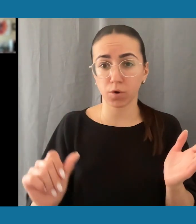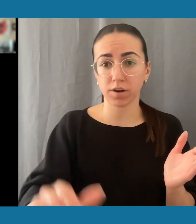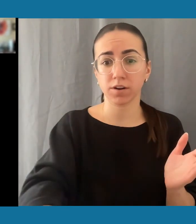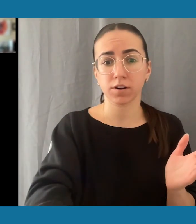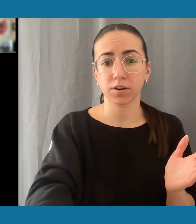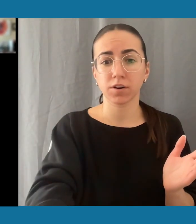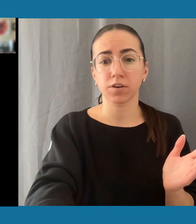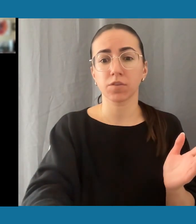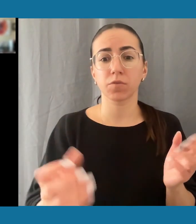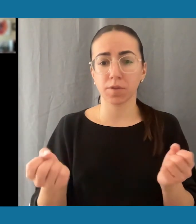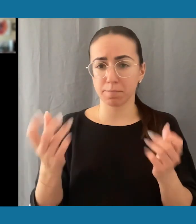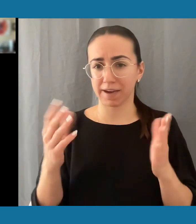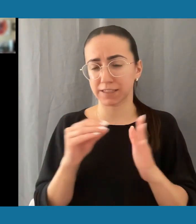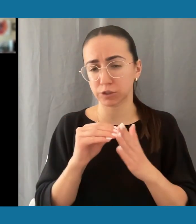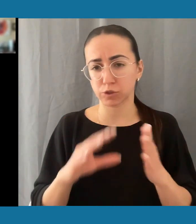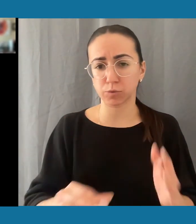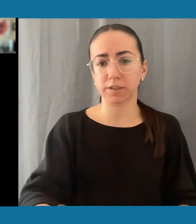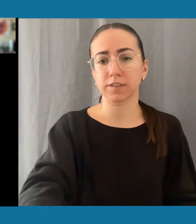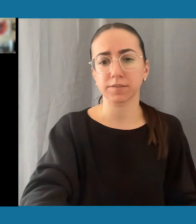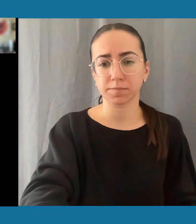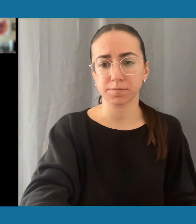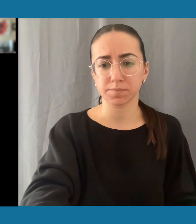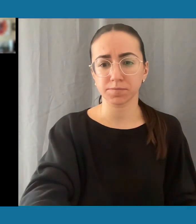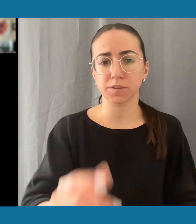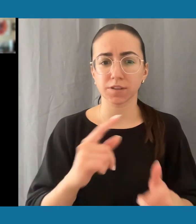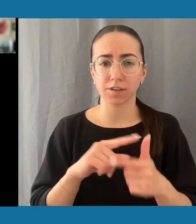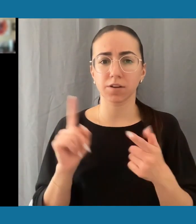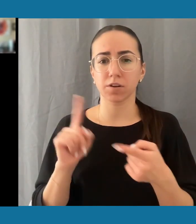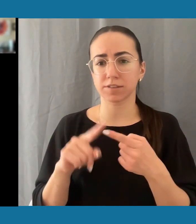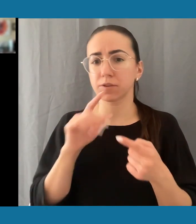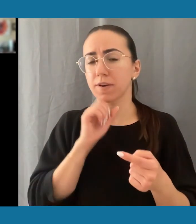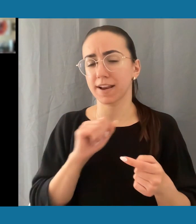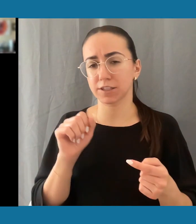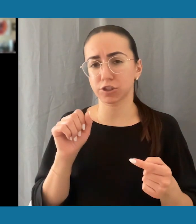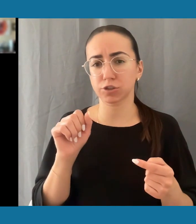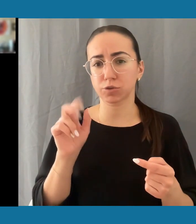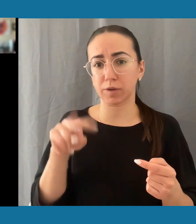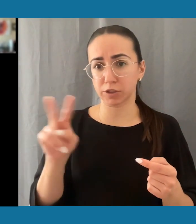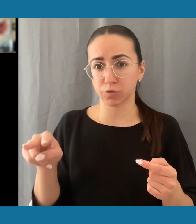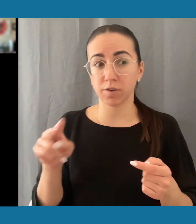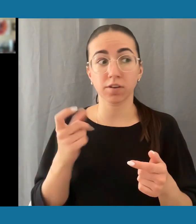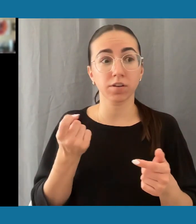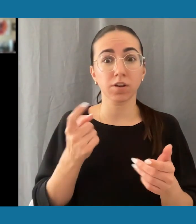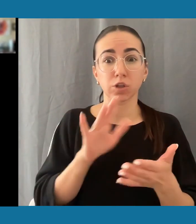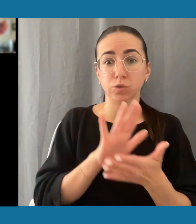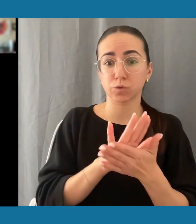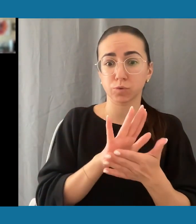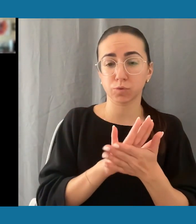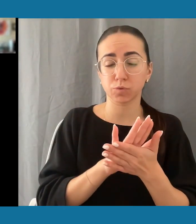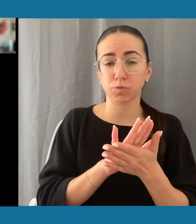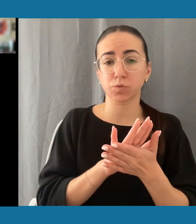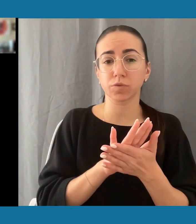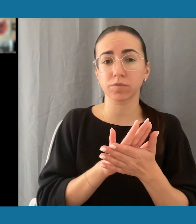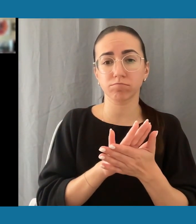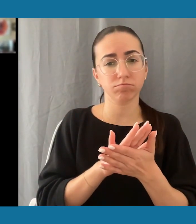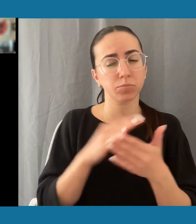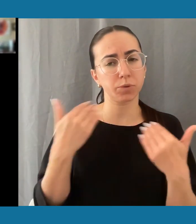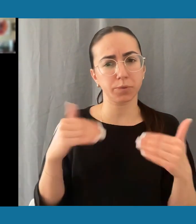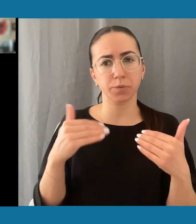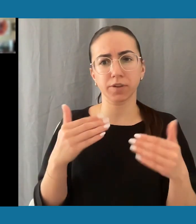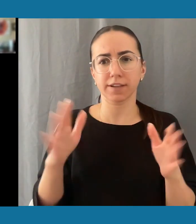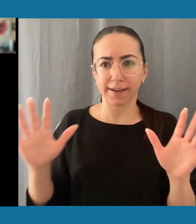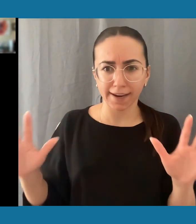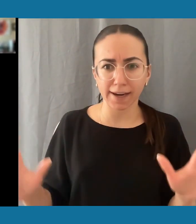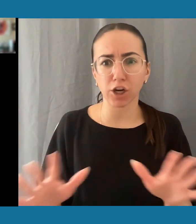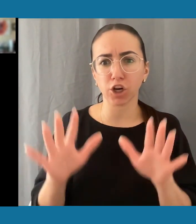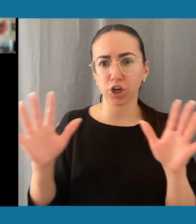to age 22, that schools were really encouraging guardianship. So